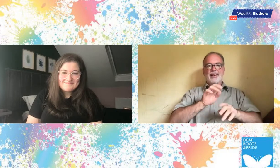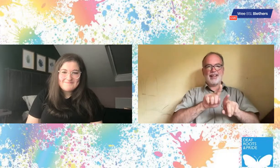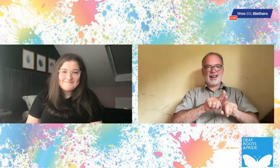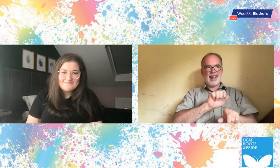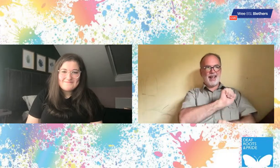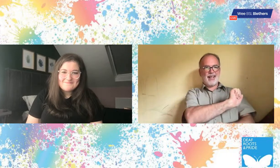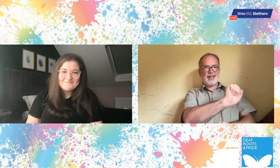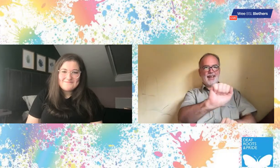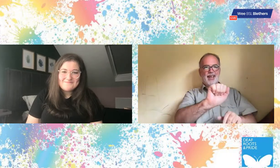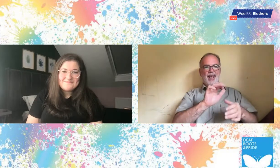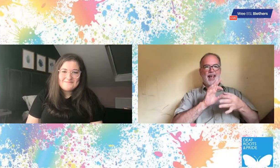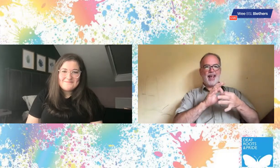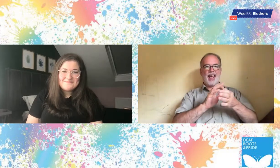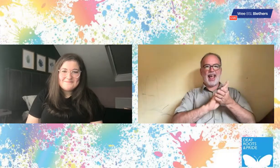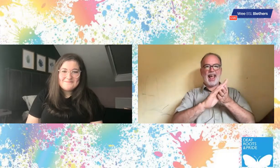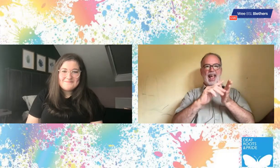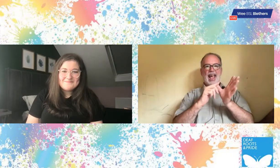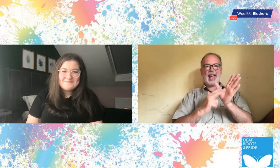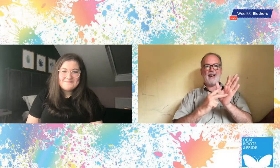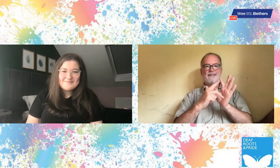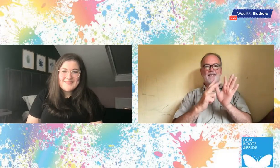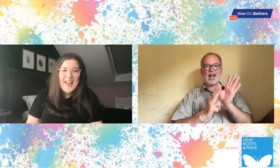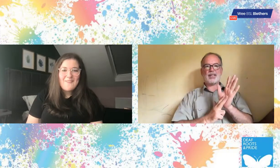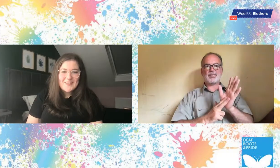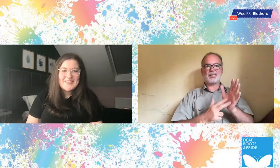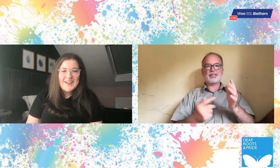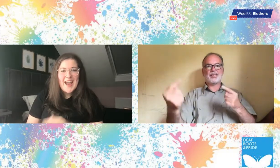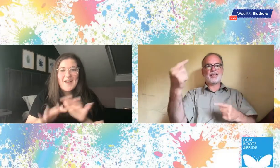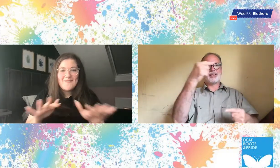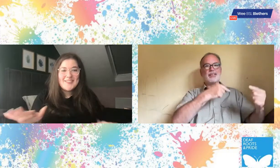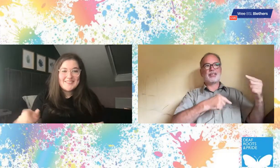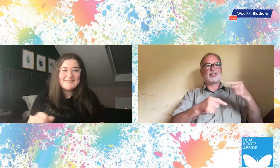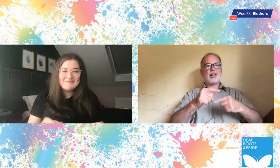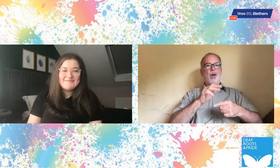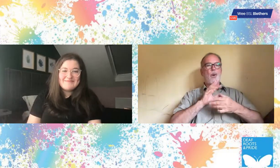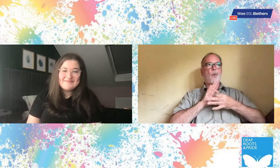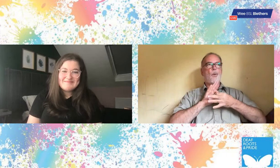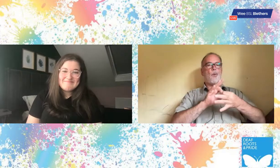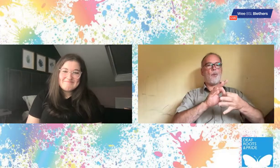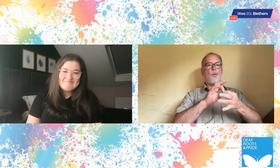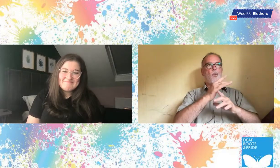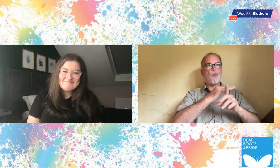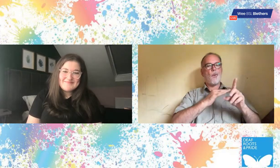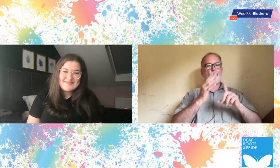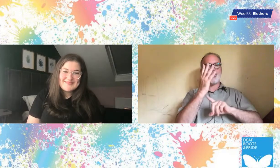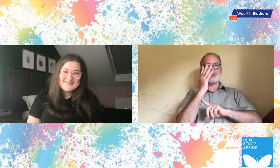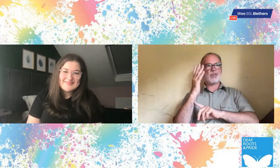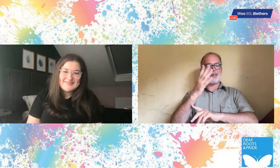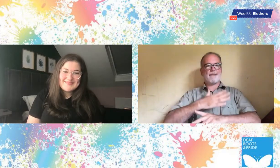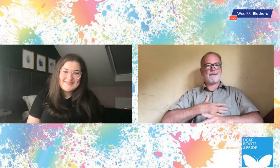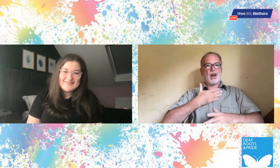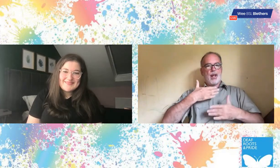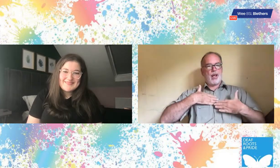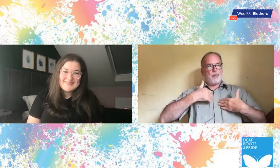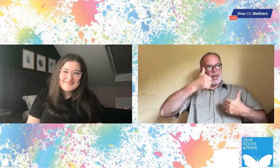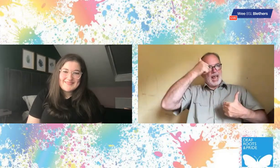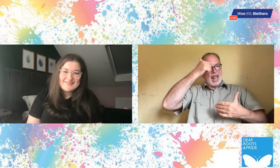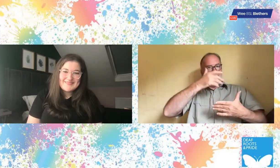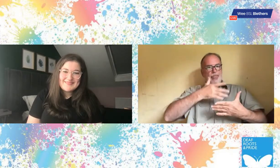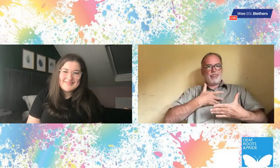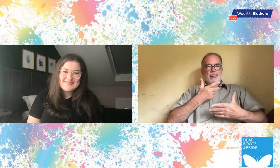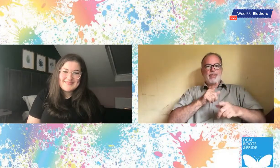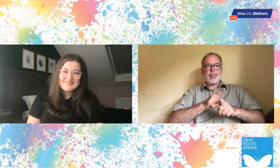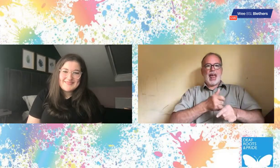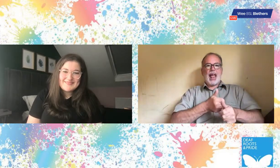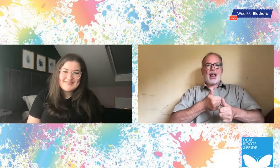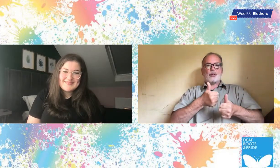area because there was no traffic, there was no footfall. So those kind of native animals were really engaging with